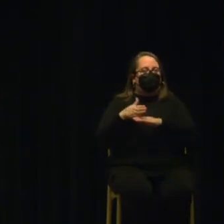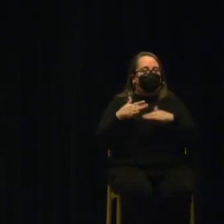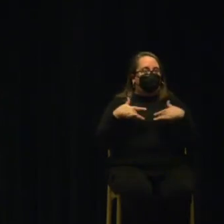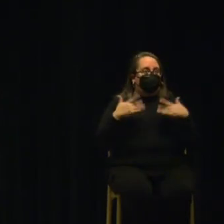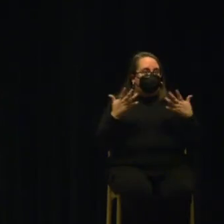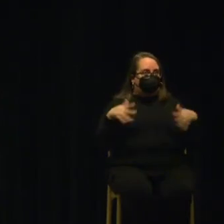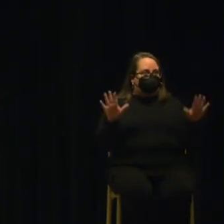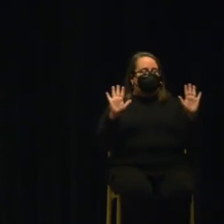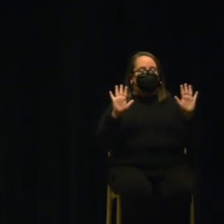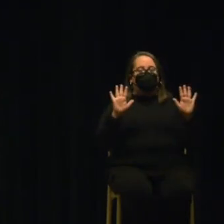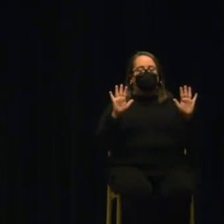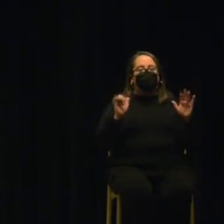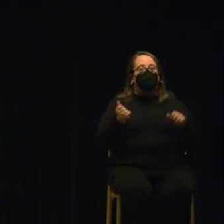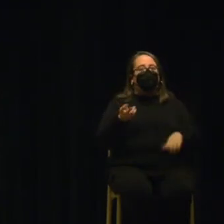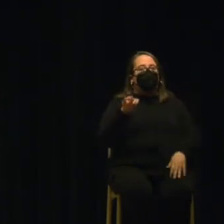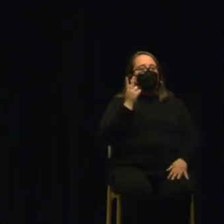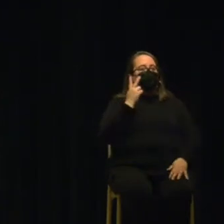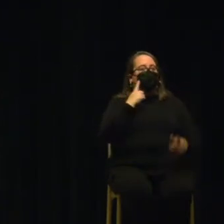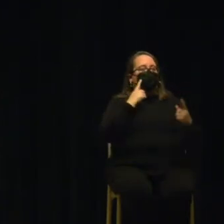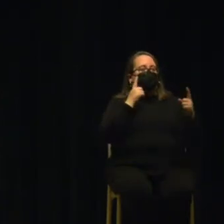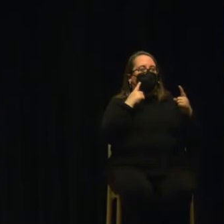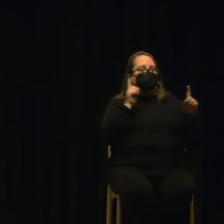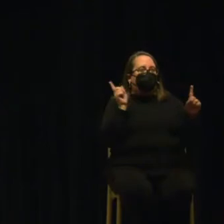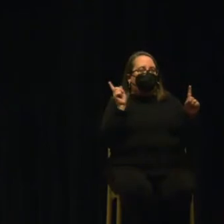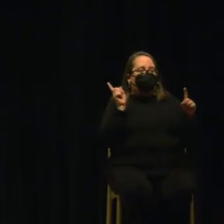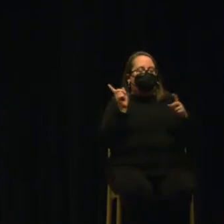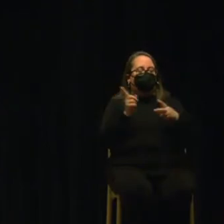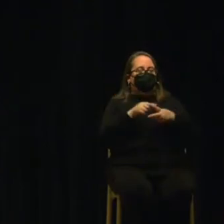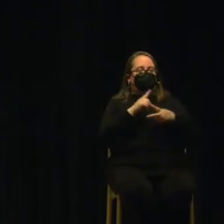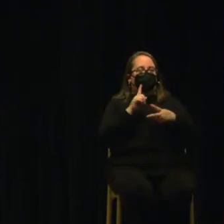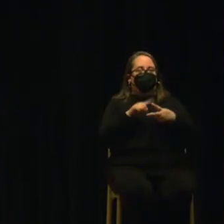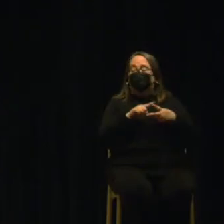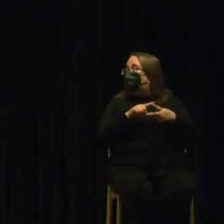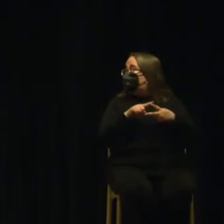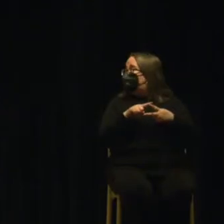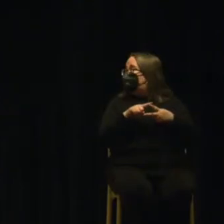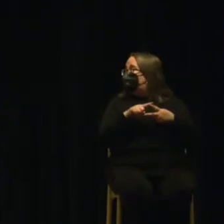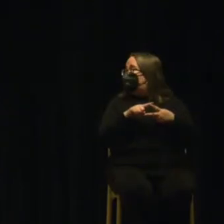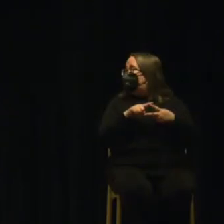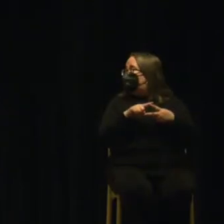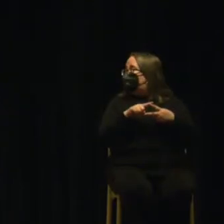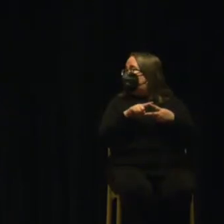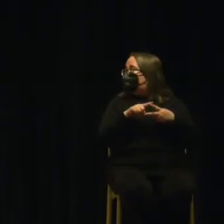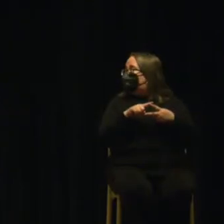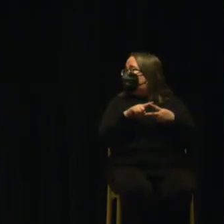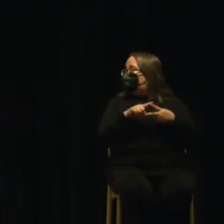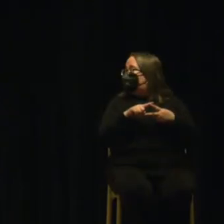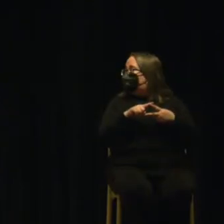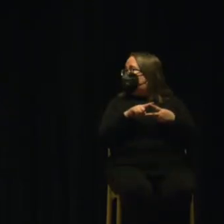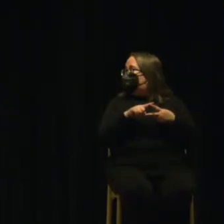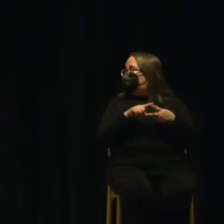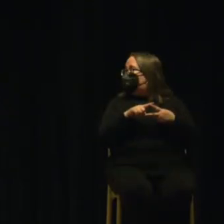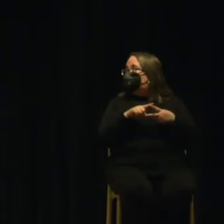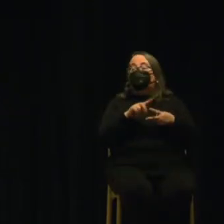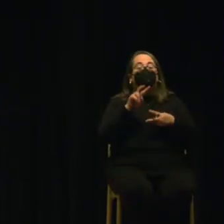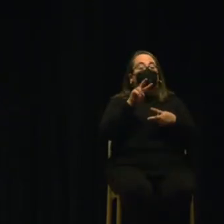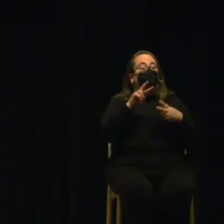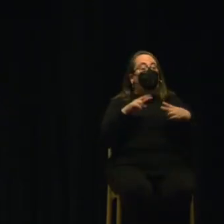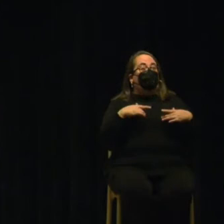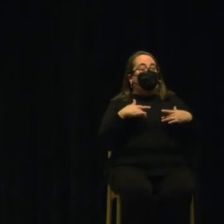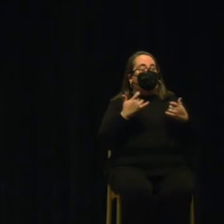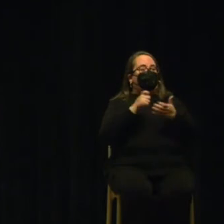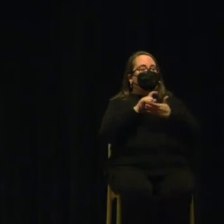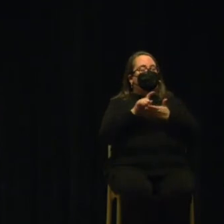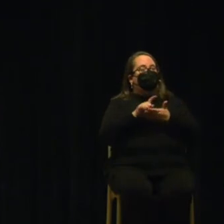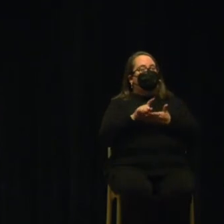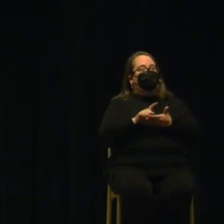event. Two quick notes. We have probably like two events a week now that